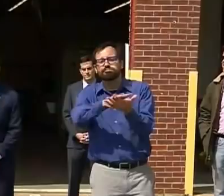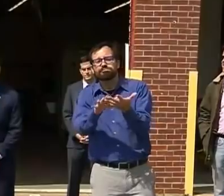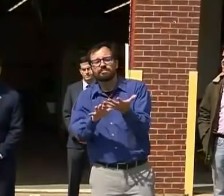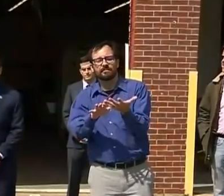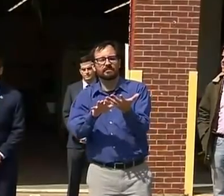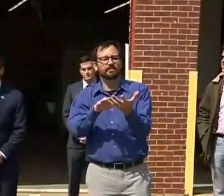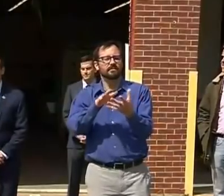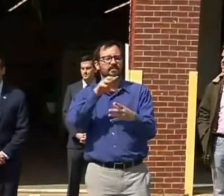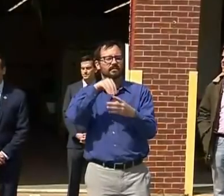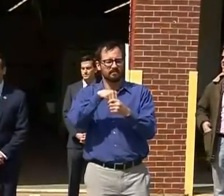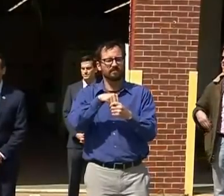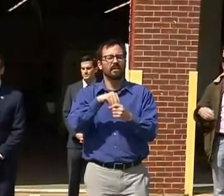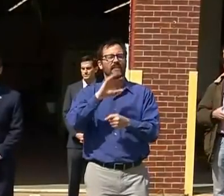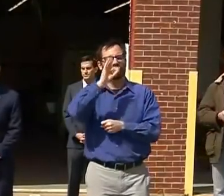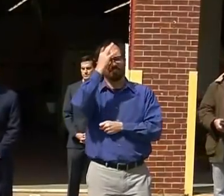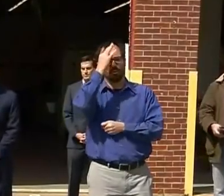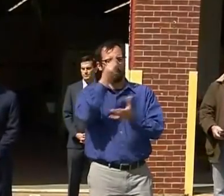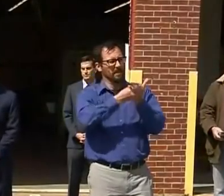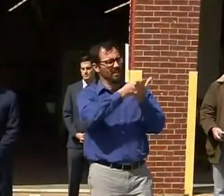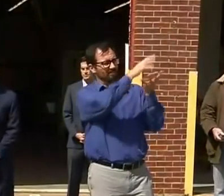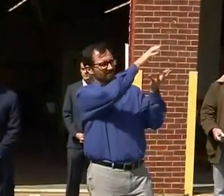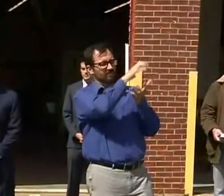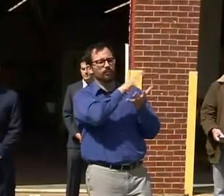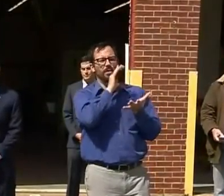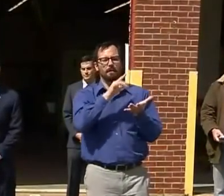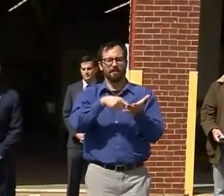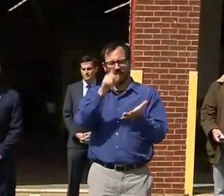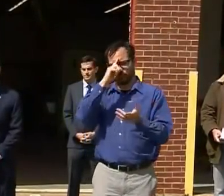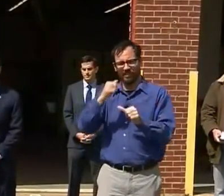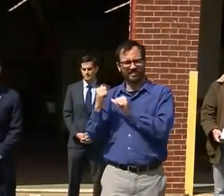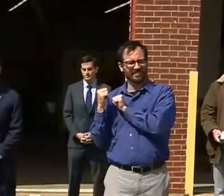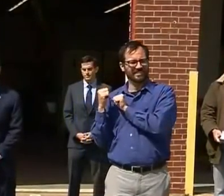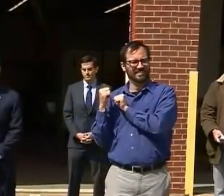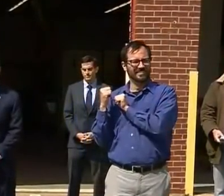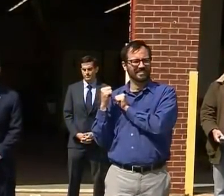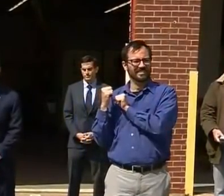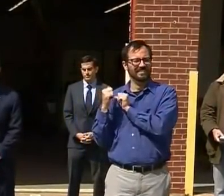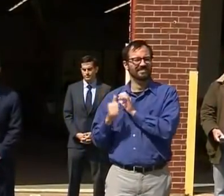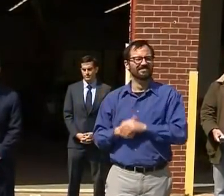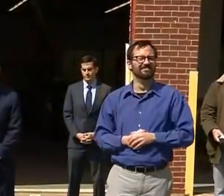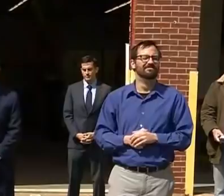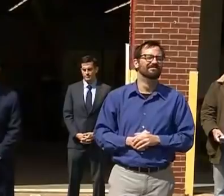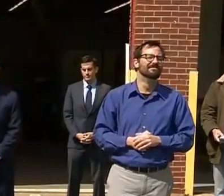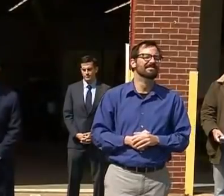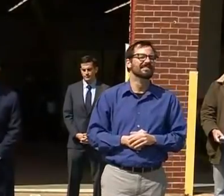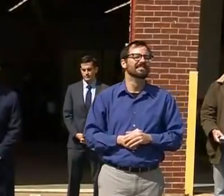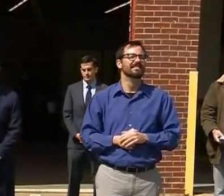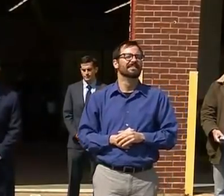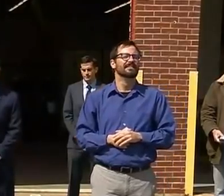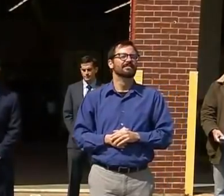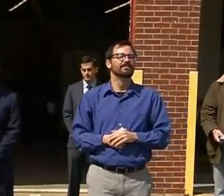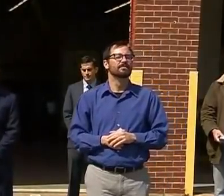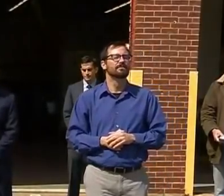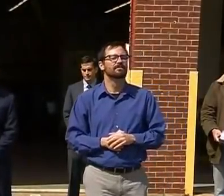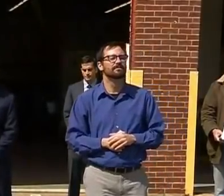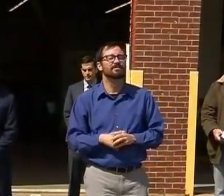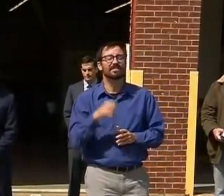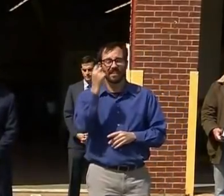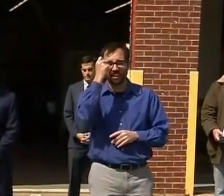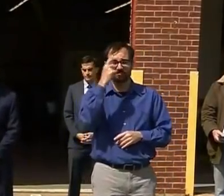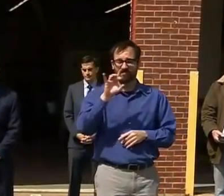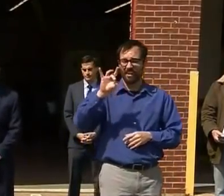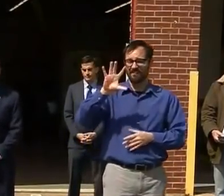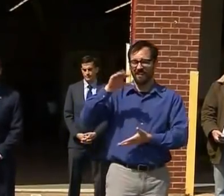that. The machine is well on its way to being able to decontaminate more and more masks in the next week, and will be available